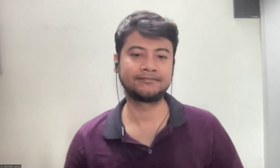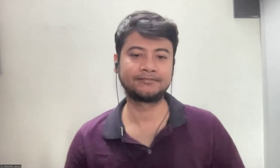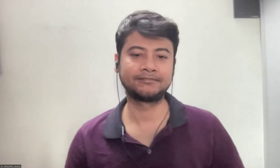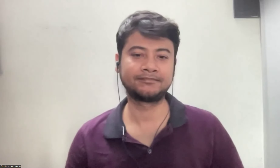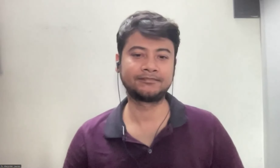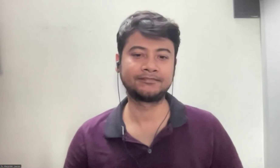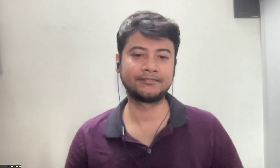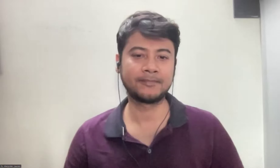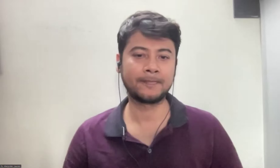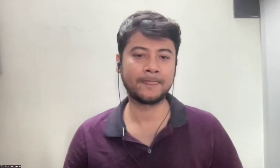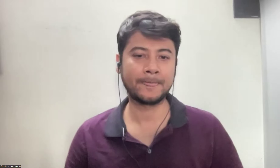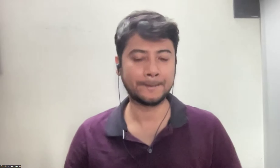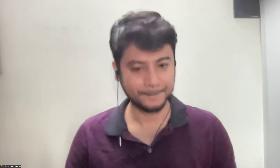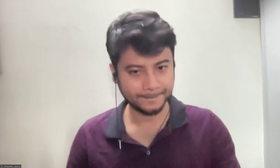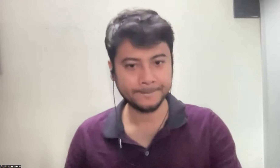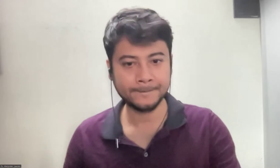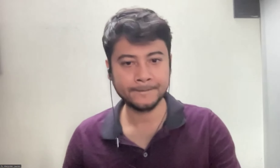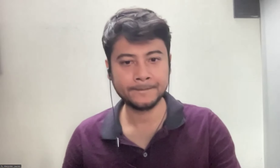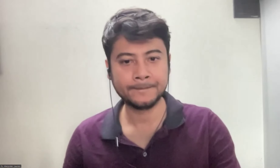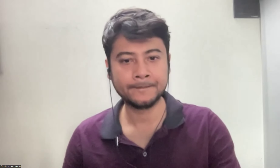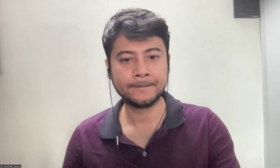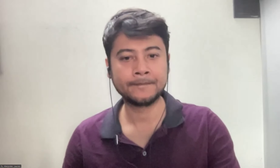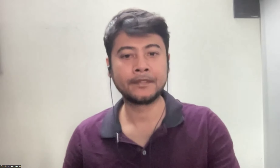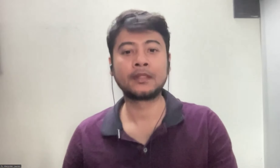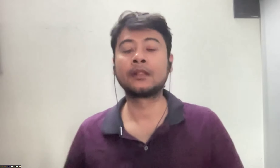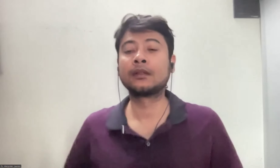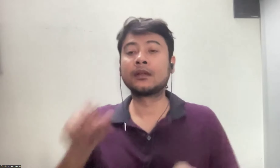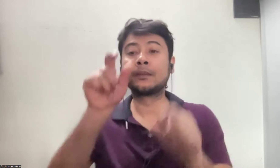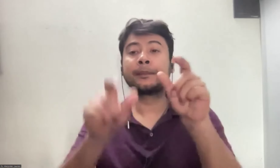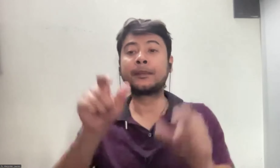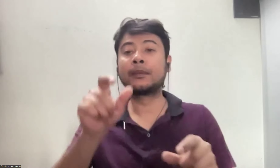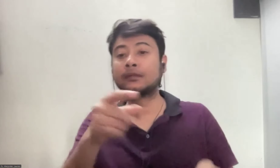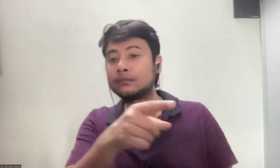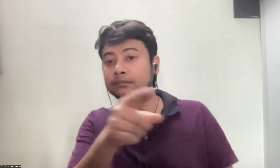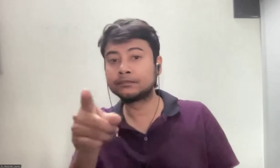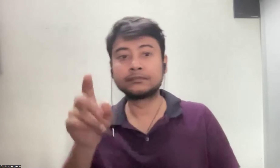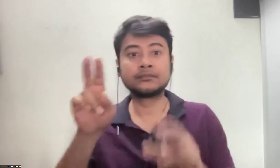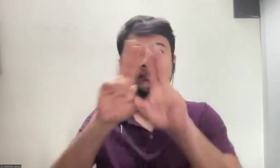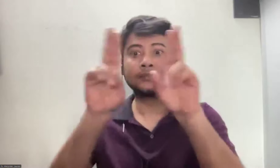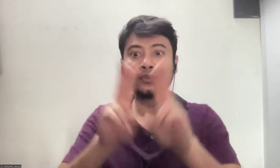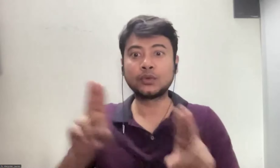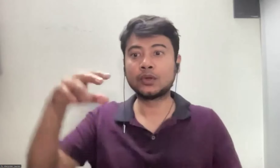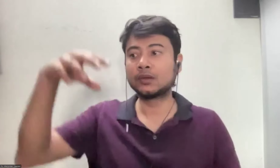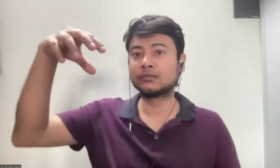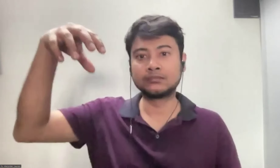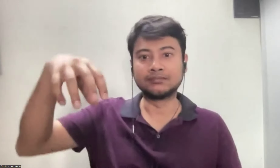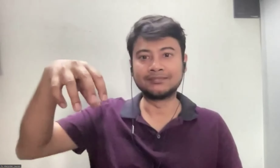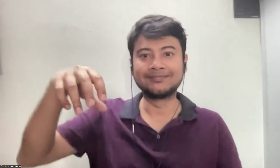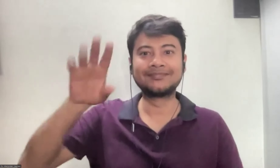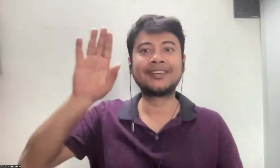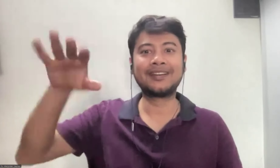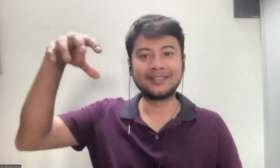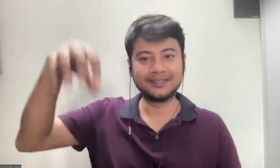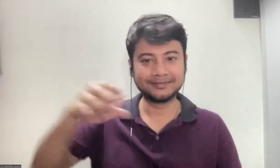So now, many of you who would have visited ISKCON temple or maybe any other temple, you would have definitely seen, you know,